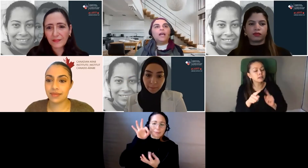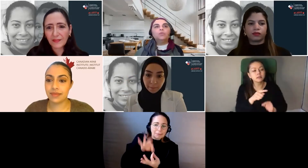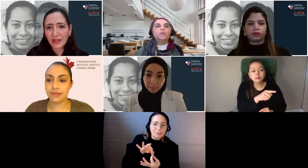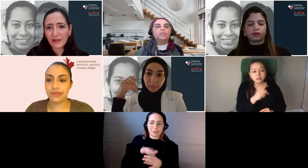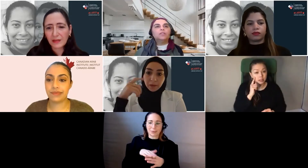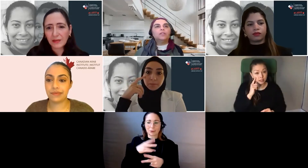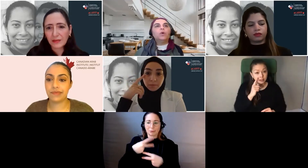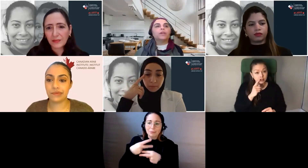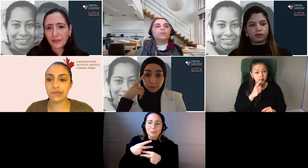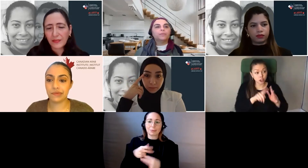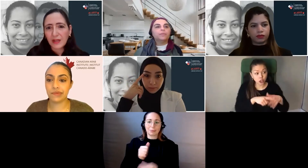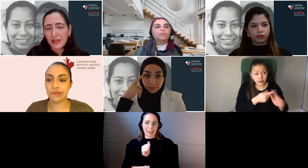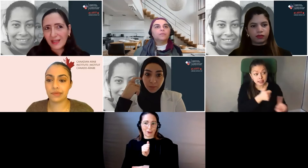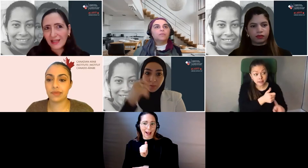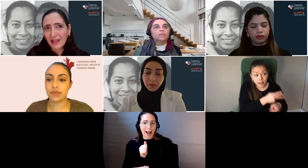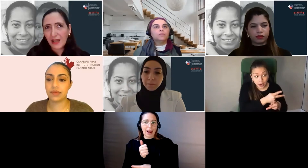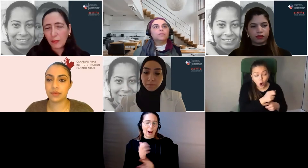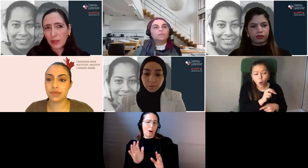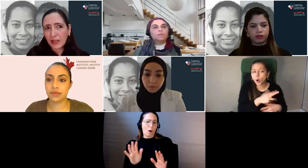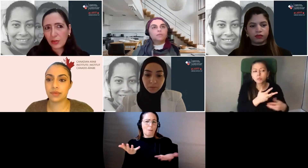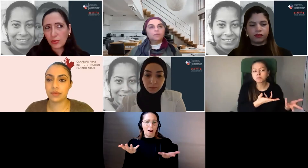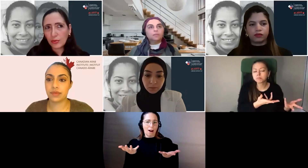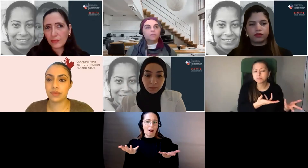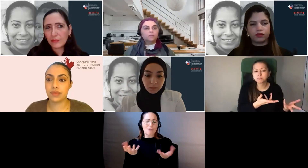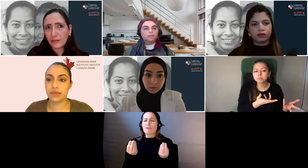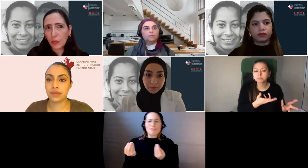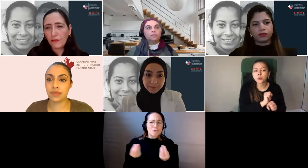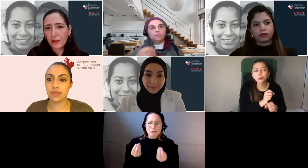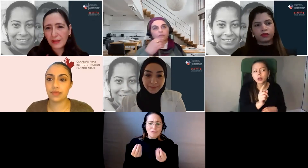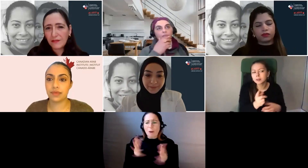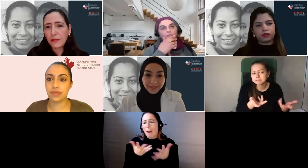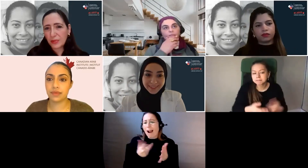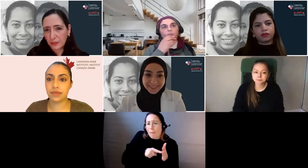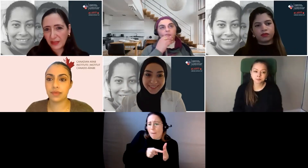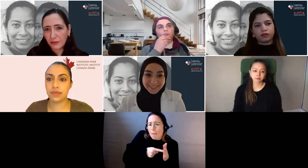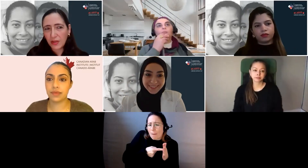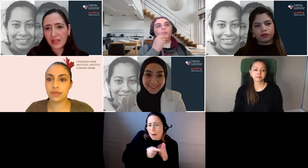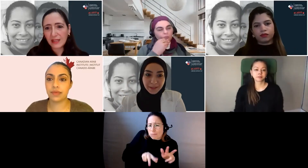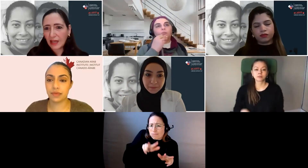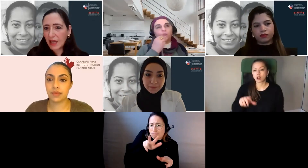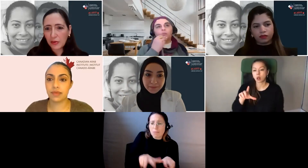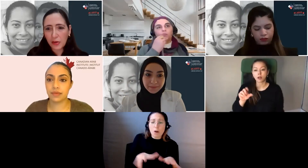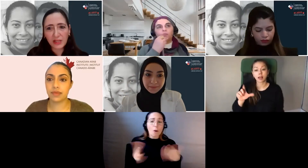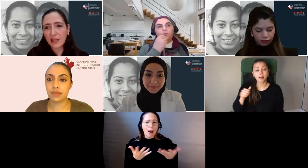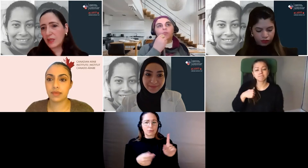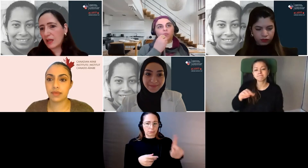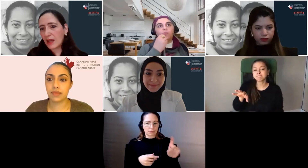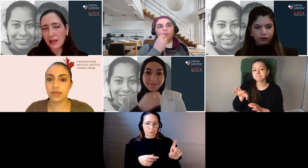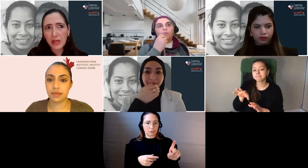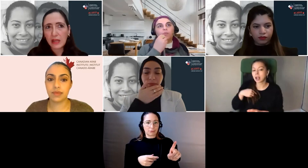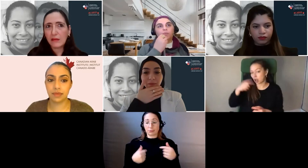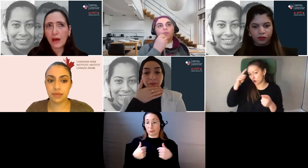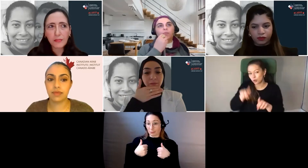and how do we start the work? Yes, and I would like to offer a different perspective on this. Like, I agree with Jasmine,